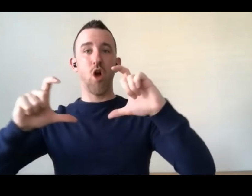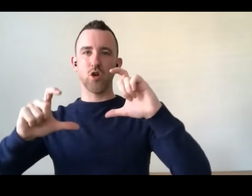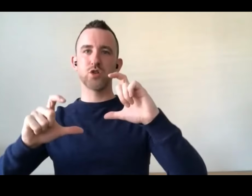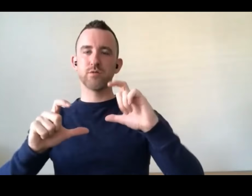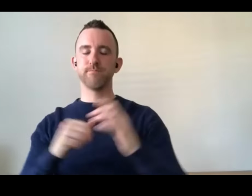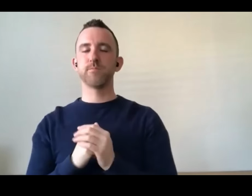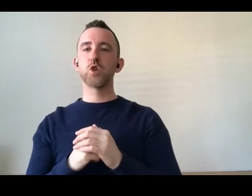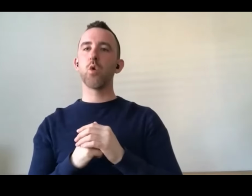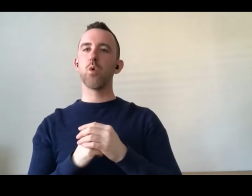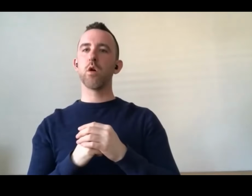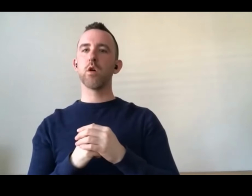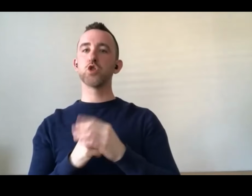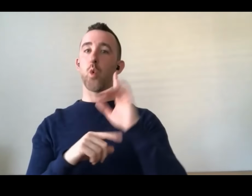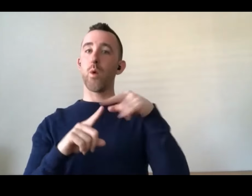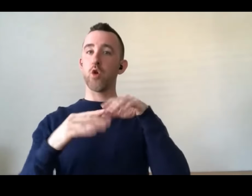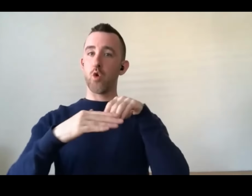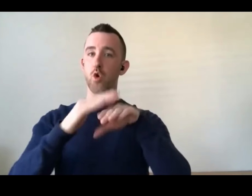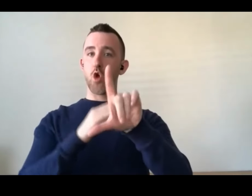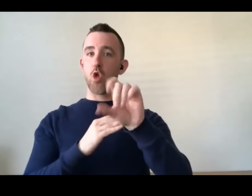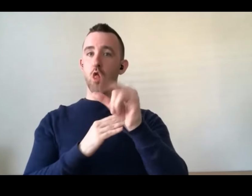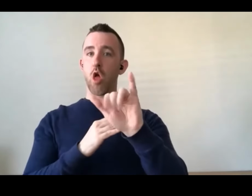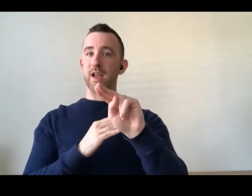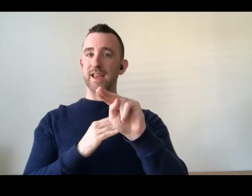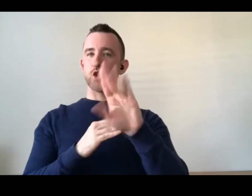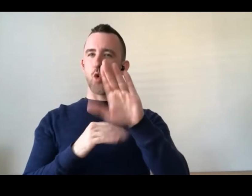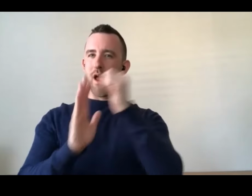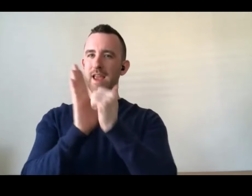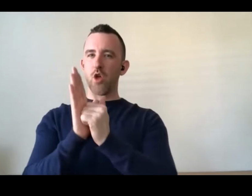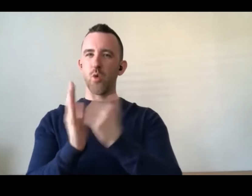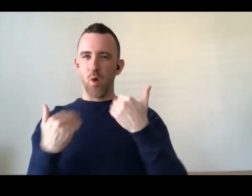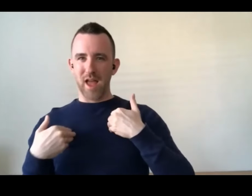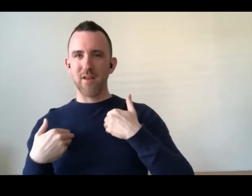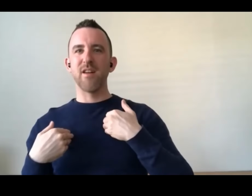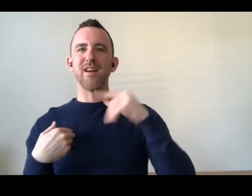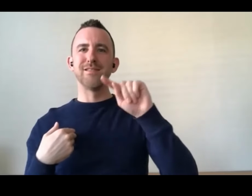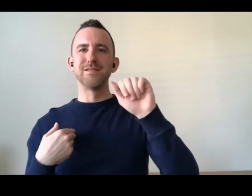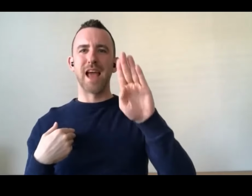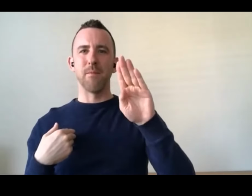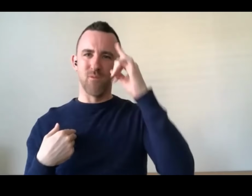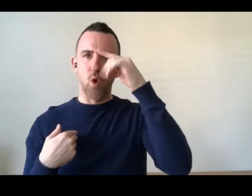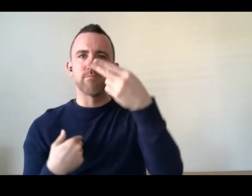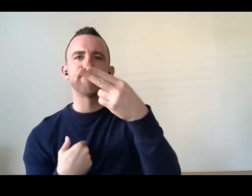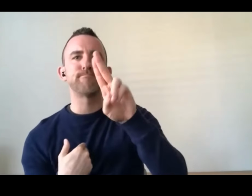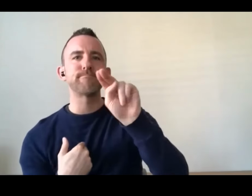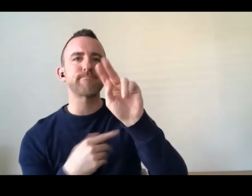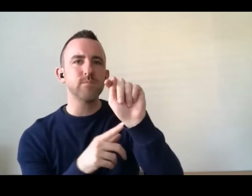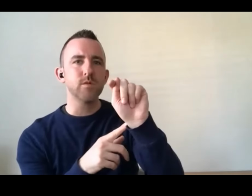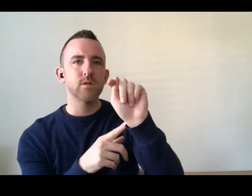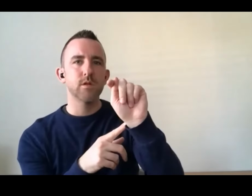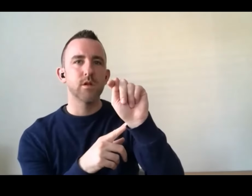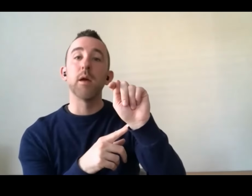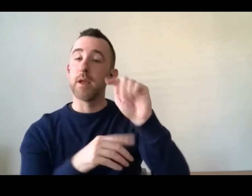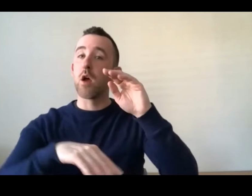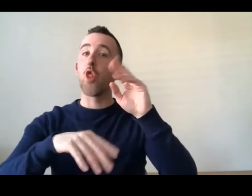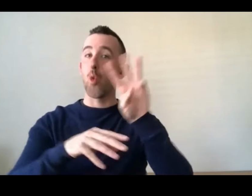hunt list will be, when you log into your account, there'll be a hunt tab or a hunt list tab, and it will be in the app and on the